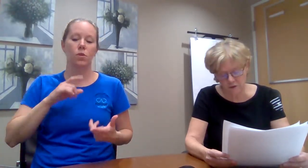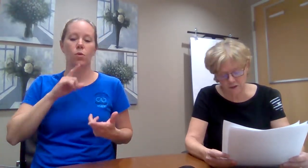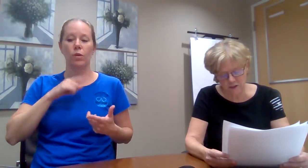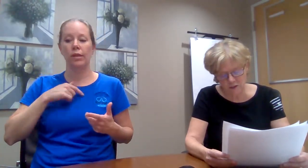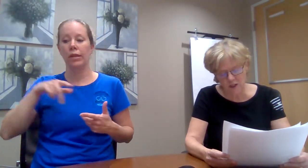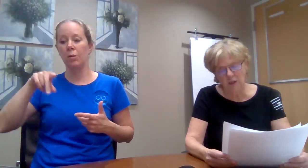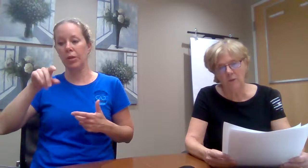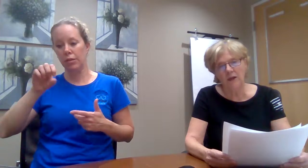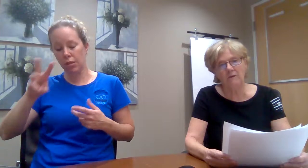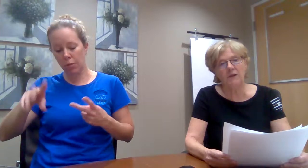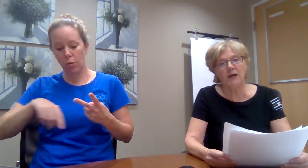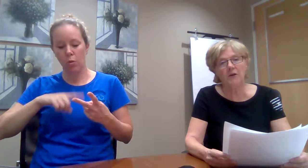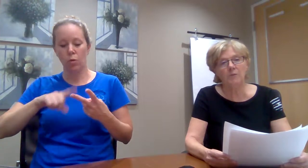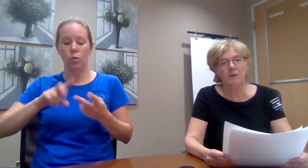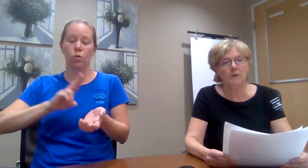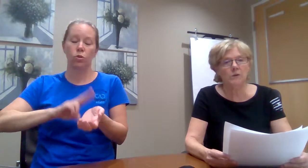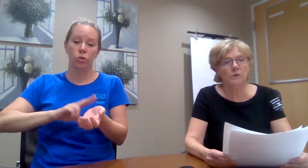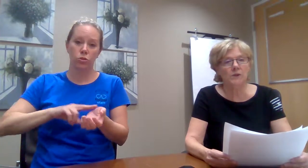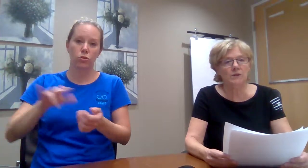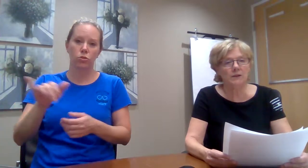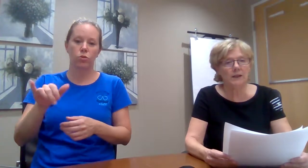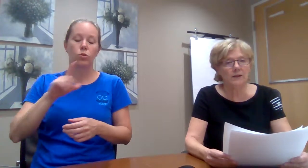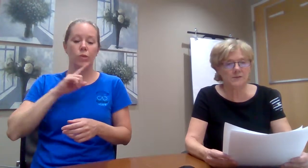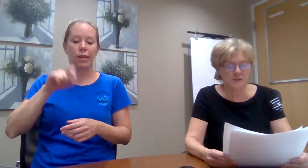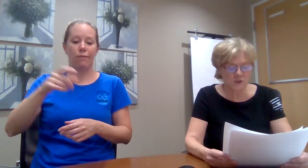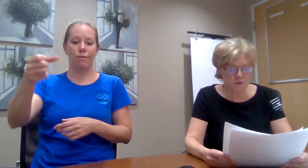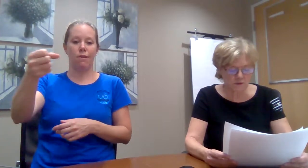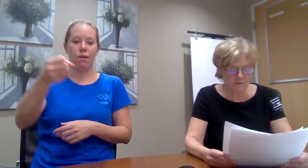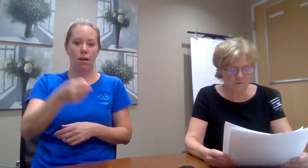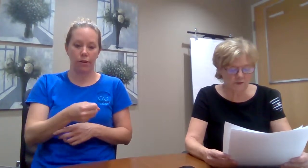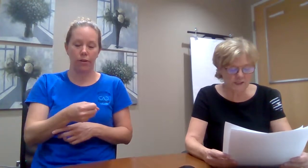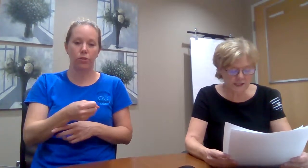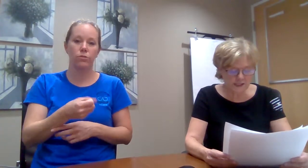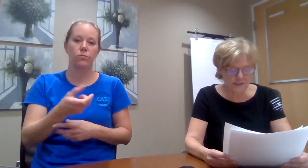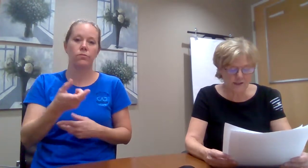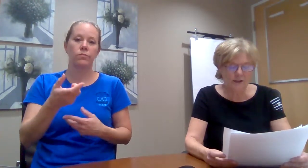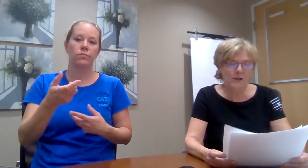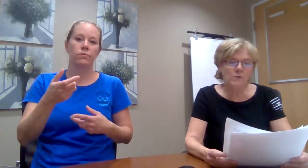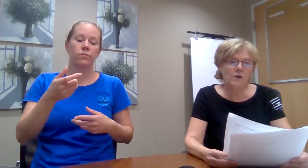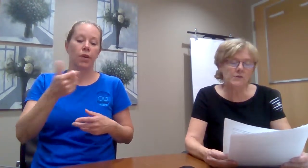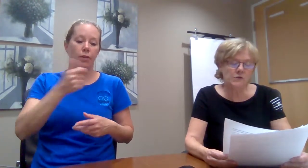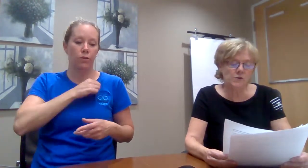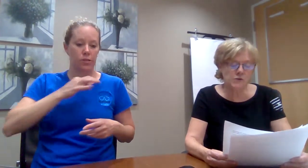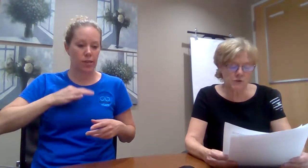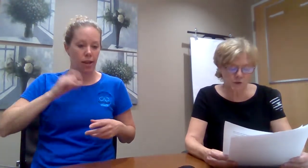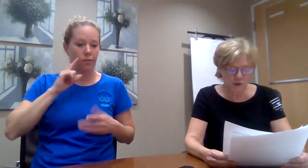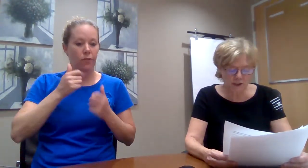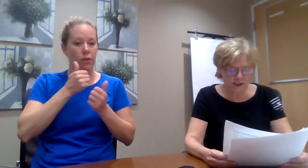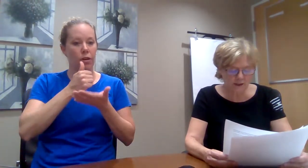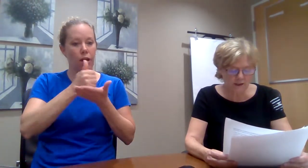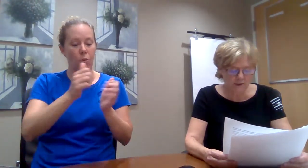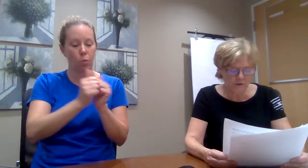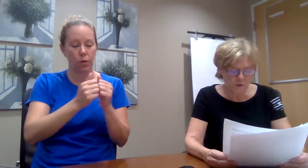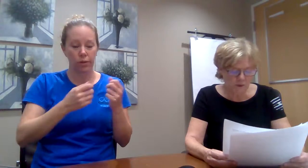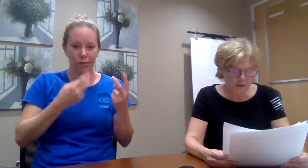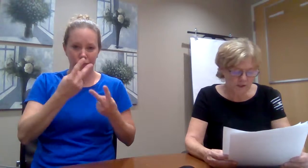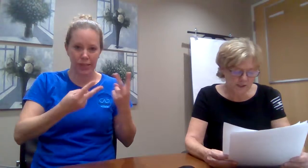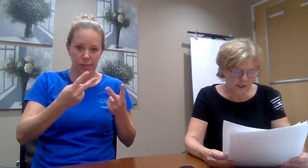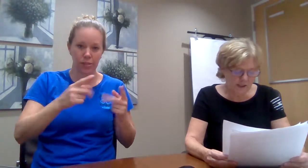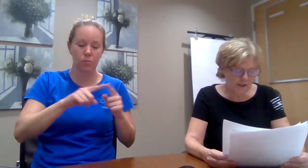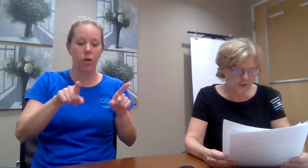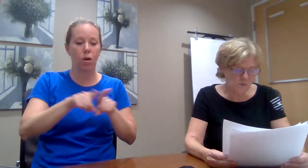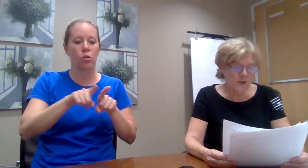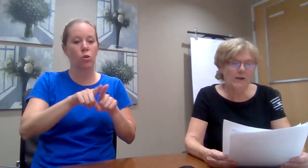and our nurses, we have to hire people who will assist with visits and will also do screening. So what